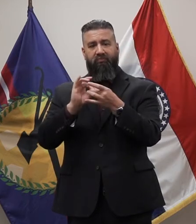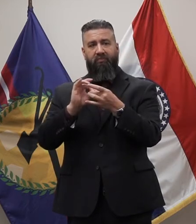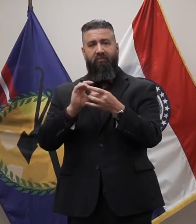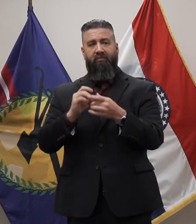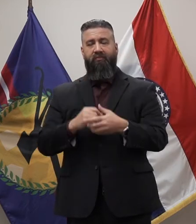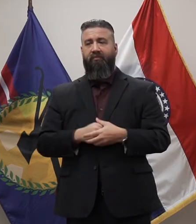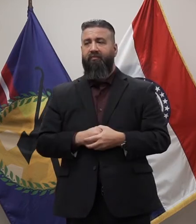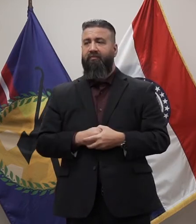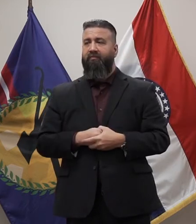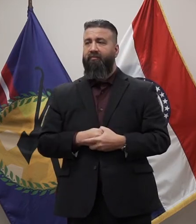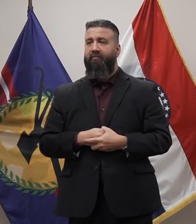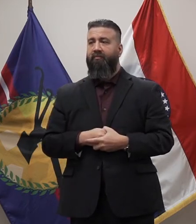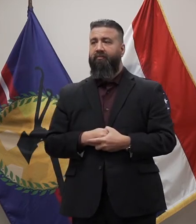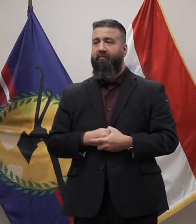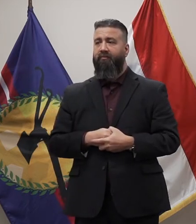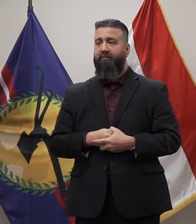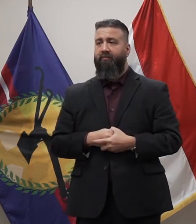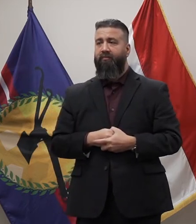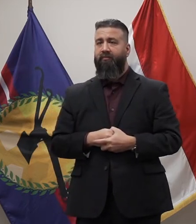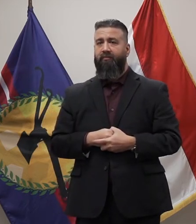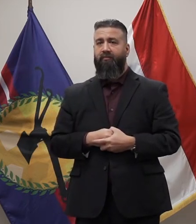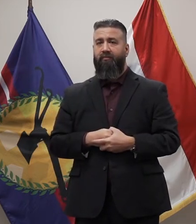problem.